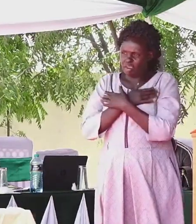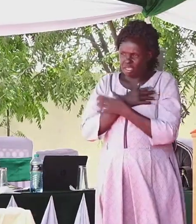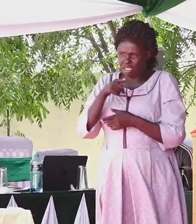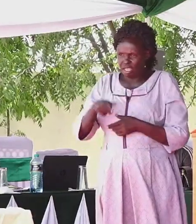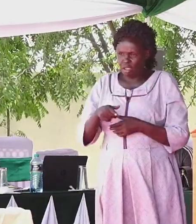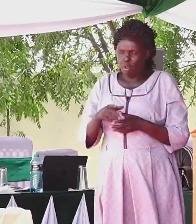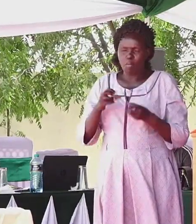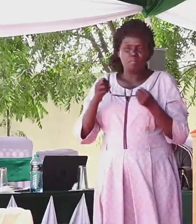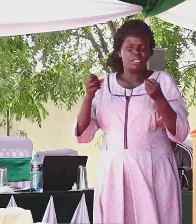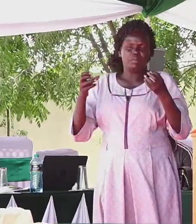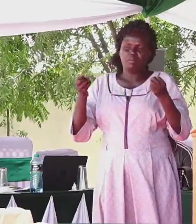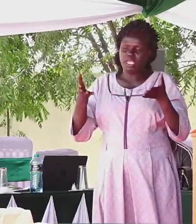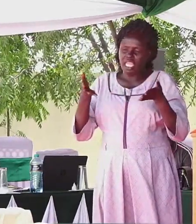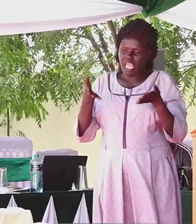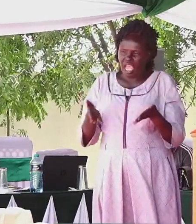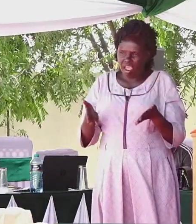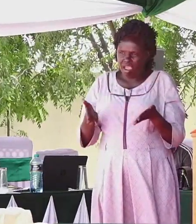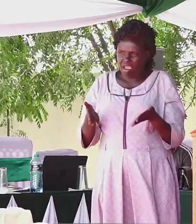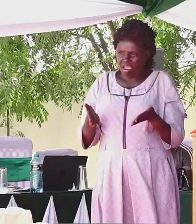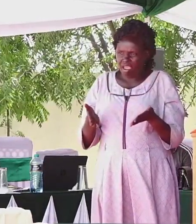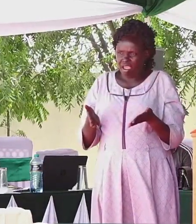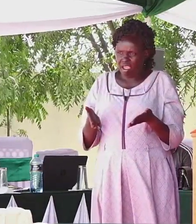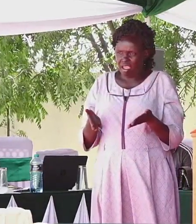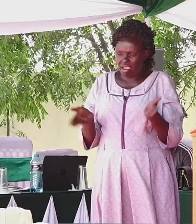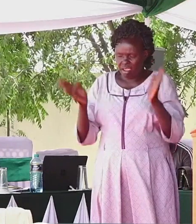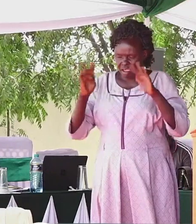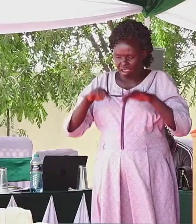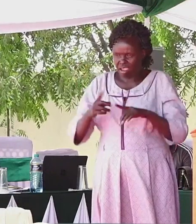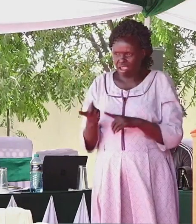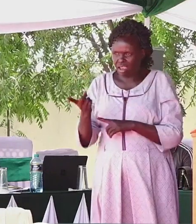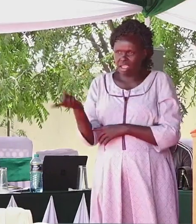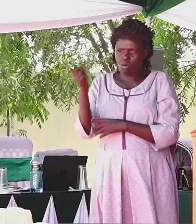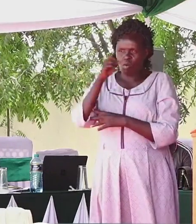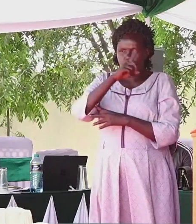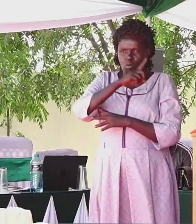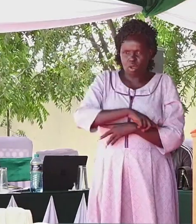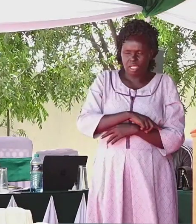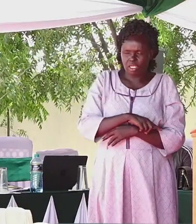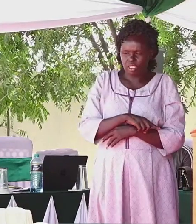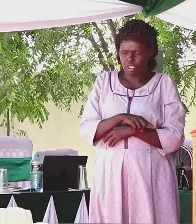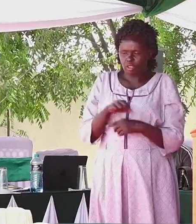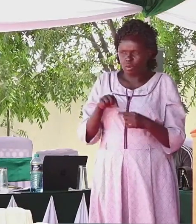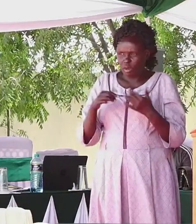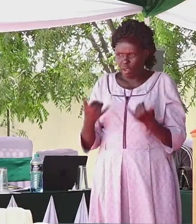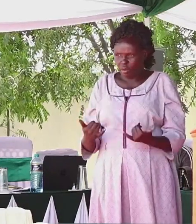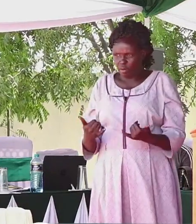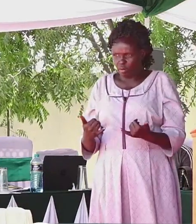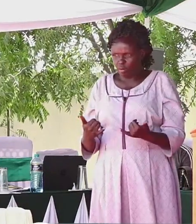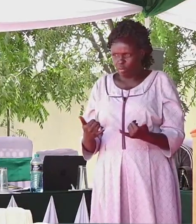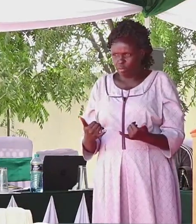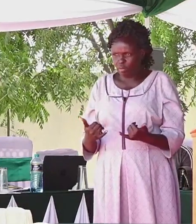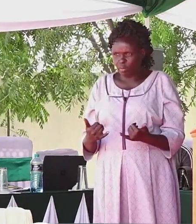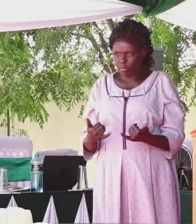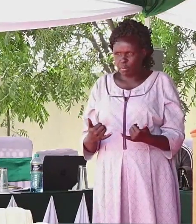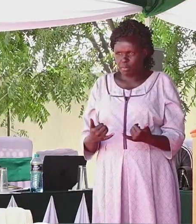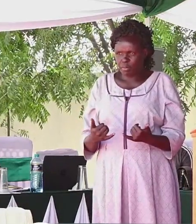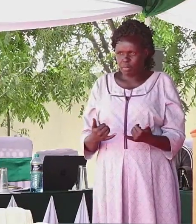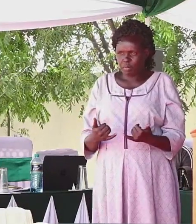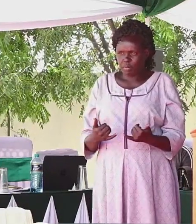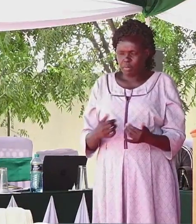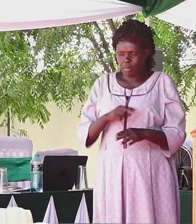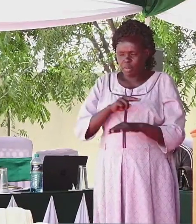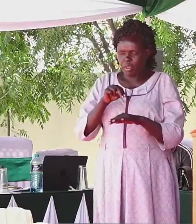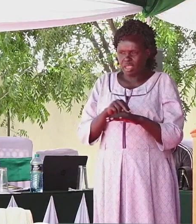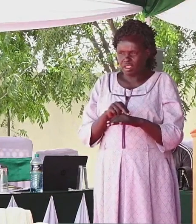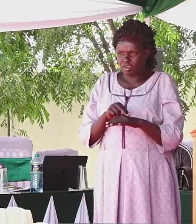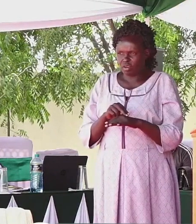and I'm sure those that have participated from day one have had speakers from the national and